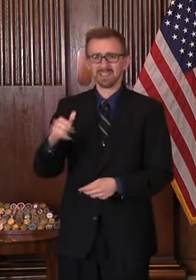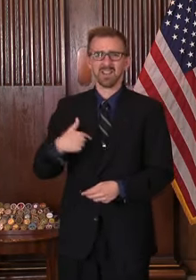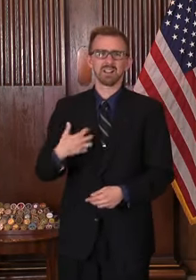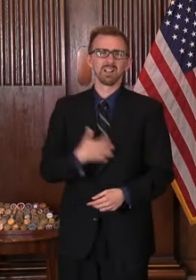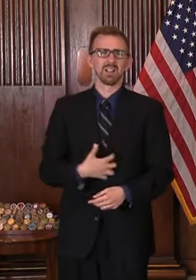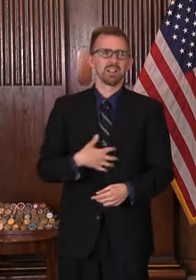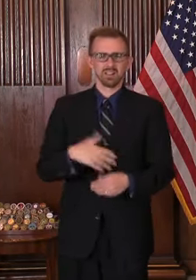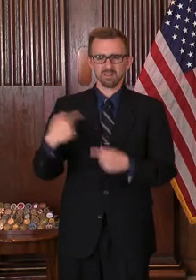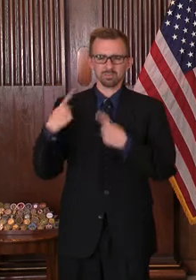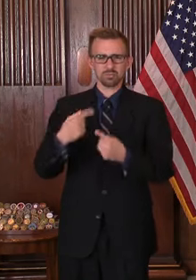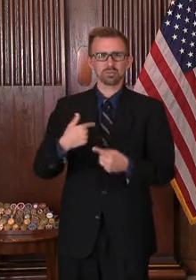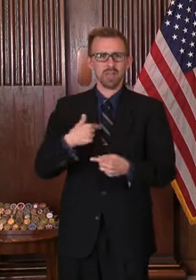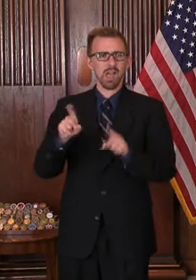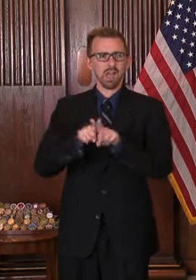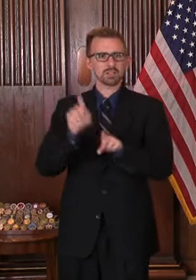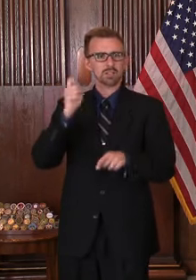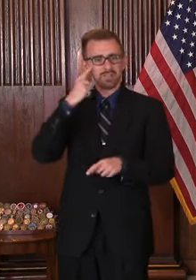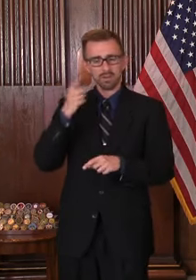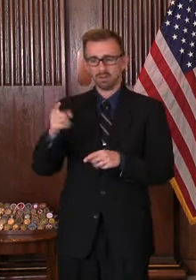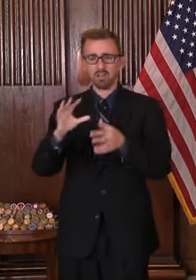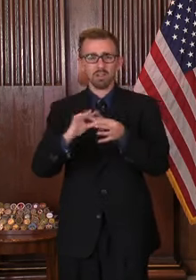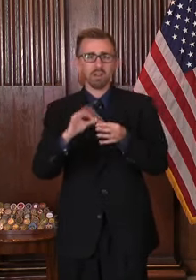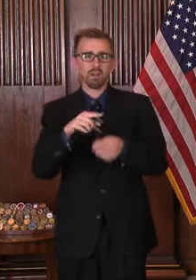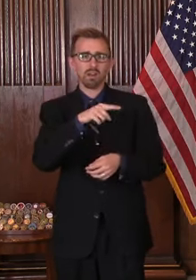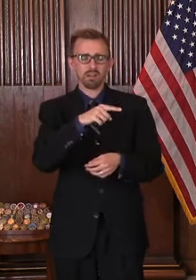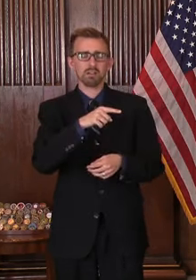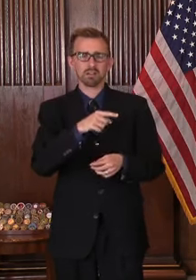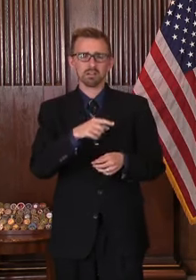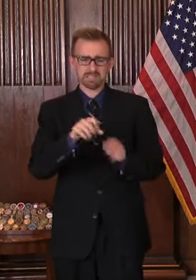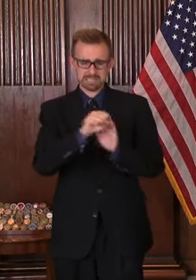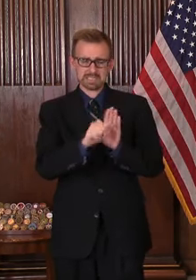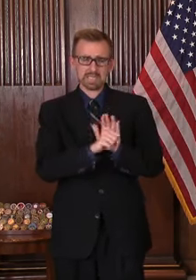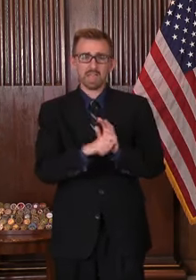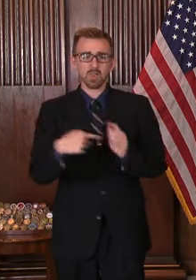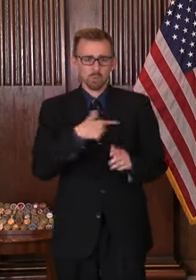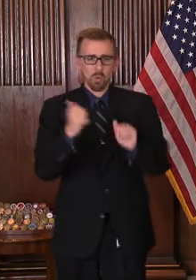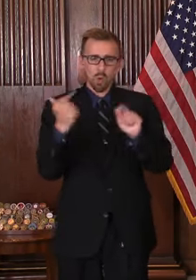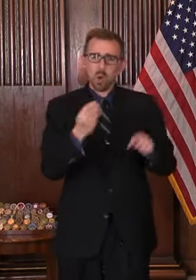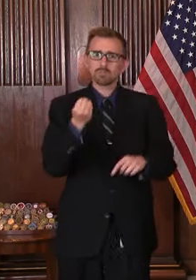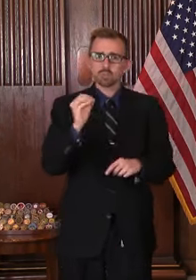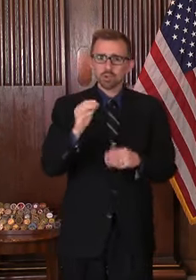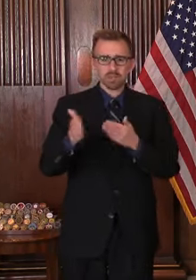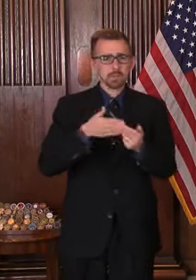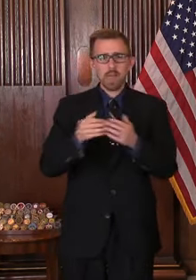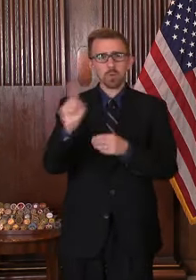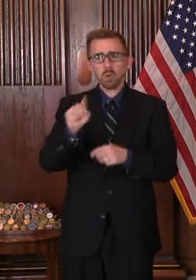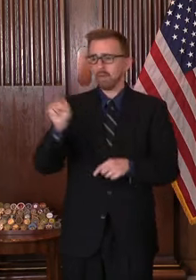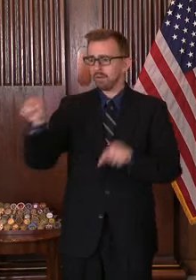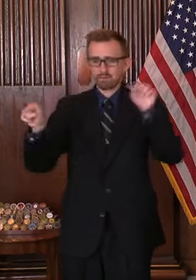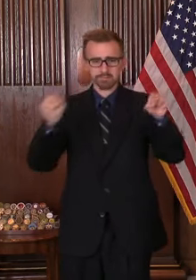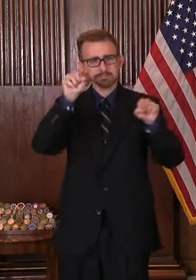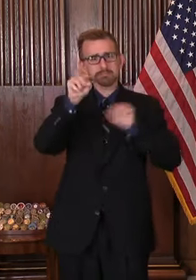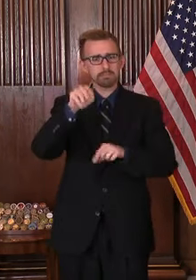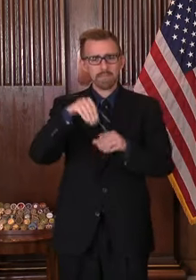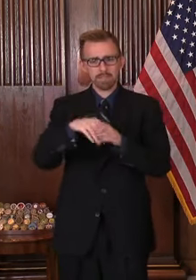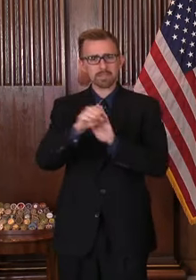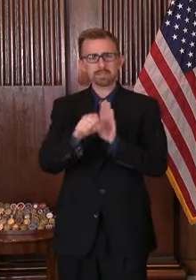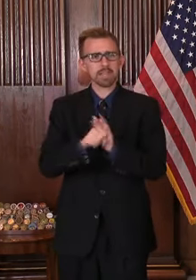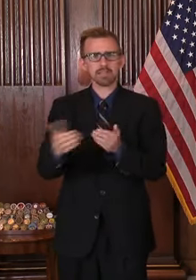my career to refer to people of this state, because we are Missourians. All of us are Missourians, no matter where you come from in this